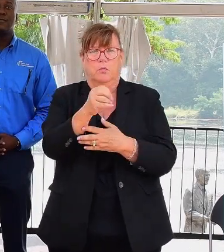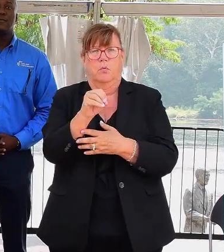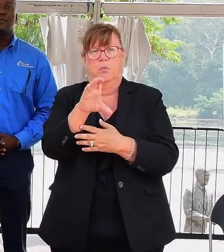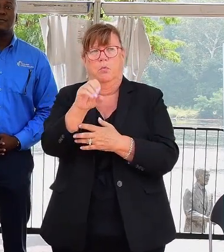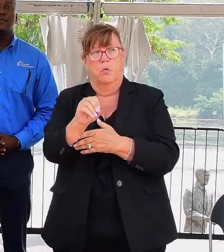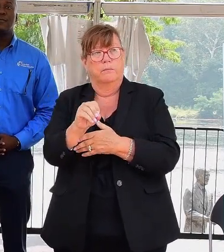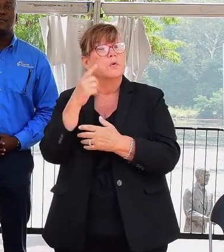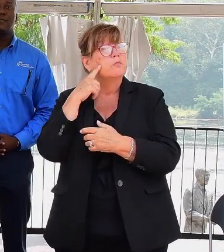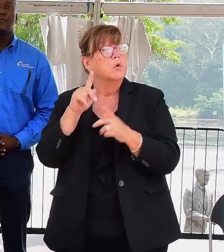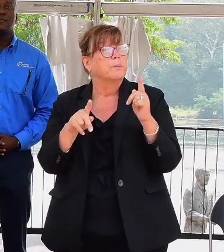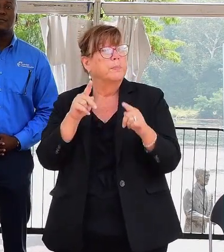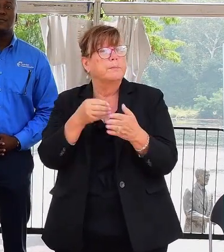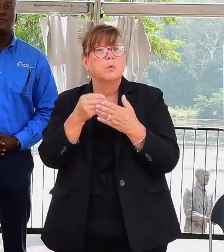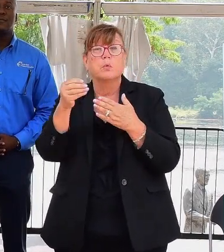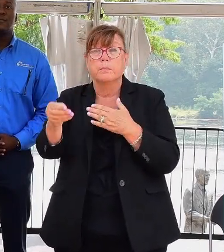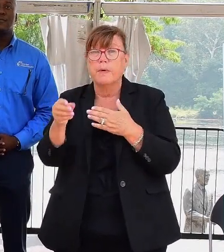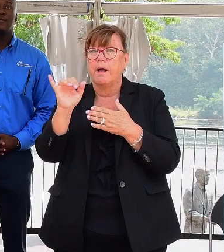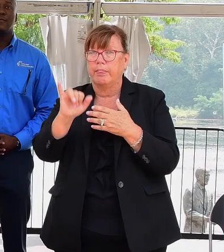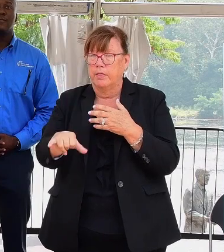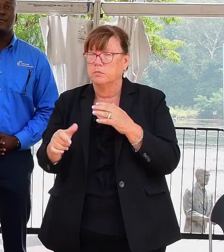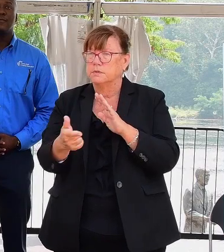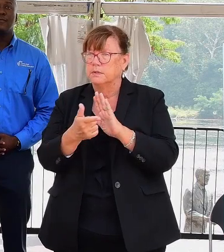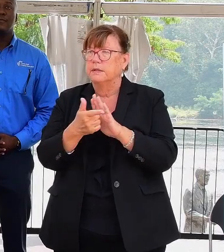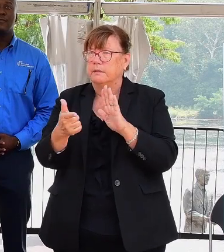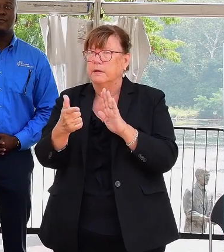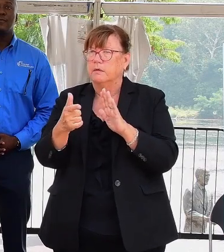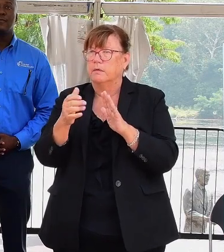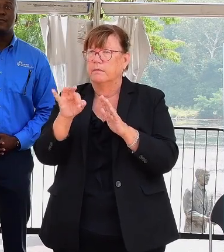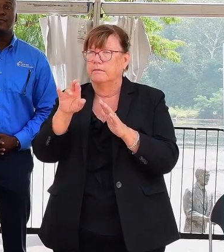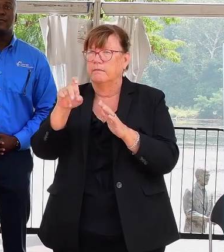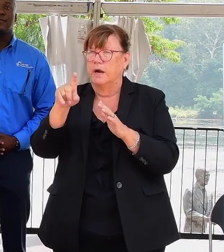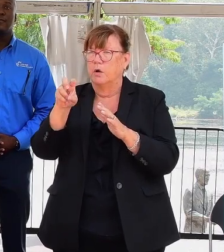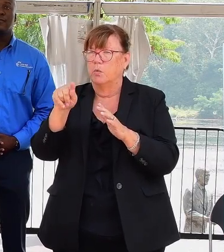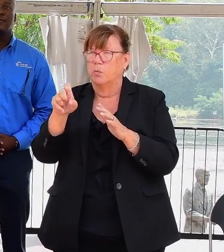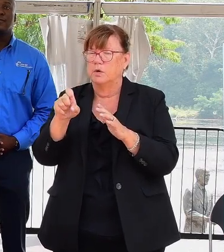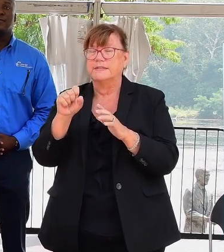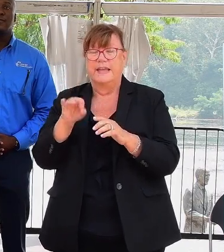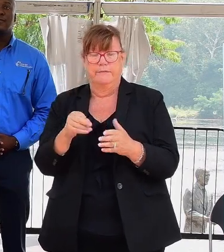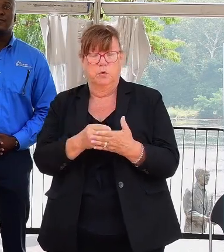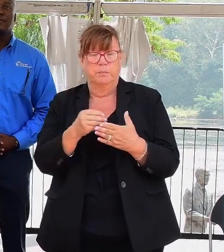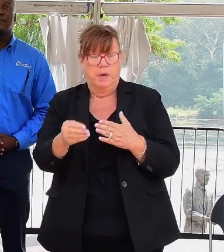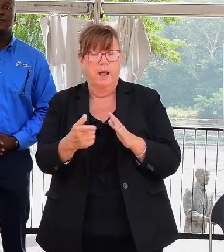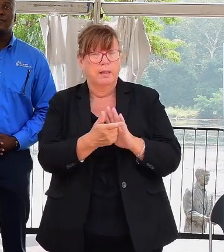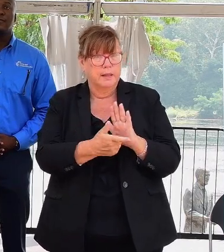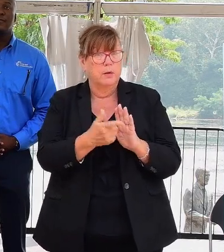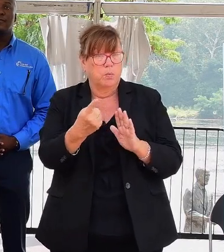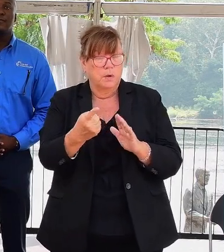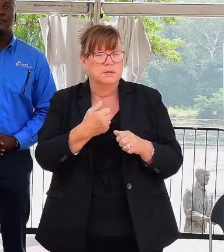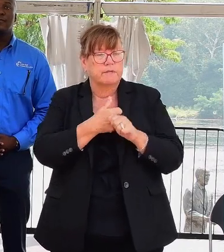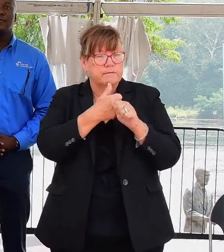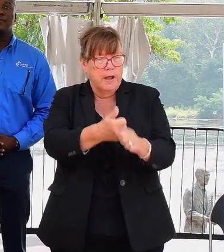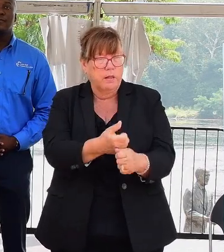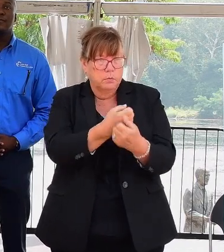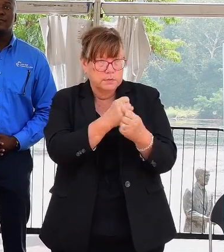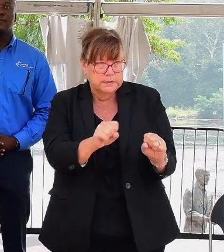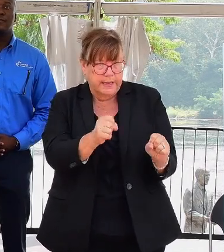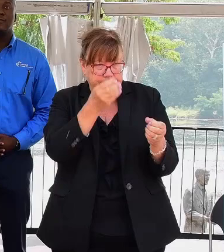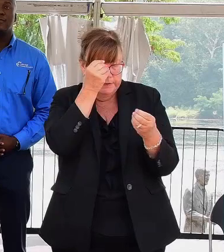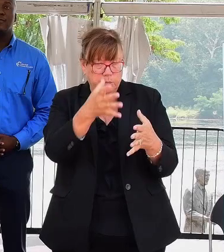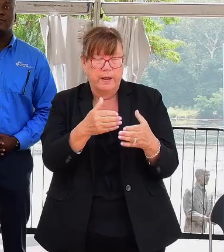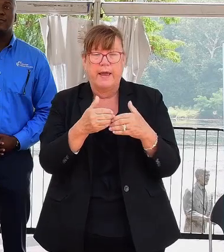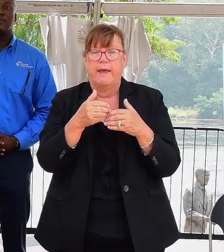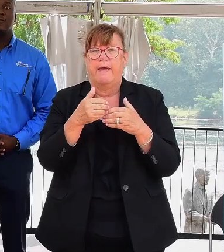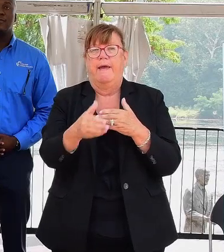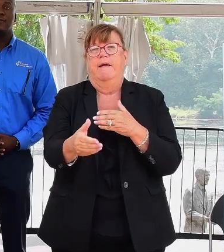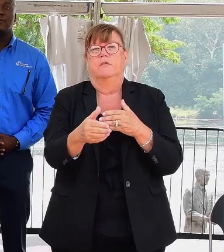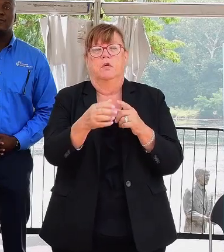For those who do purchase the aforementioned legal fireworks, you should definitely follow these safety tips. After a display, children should